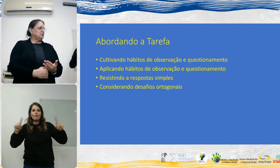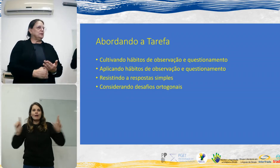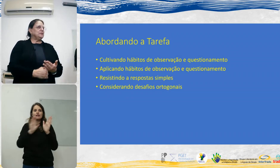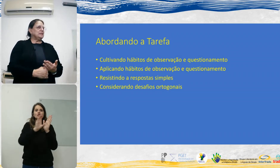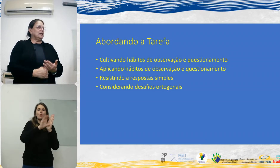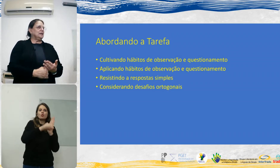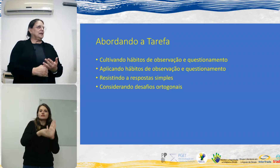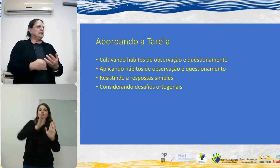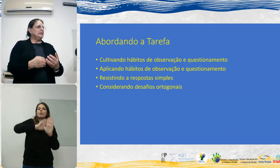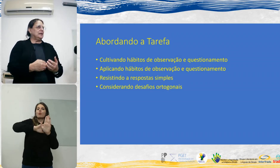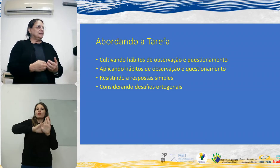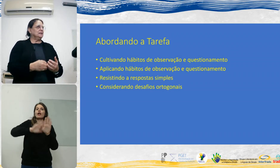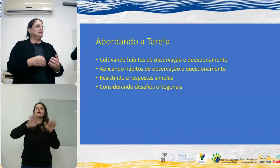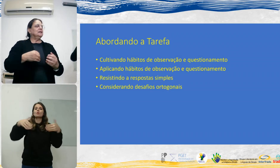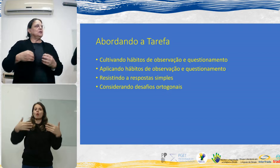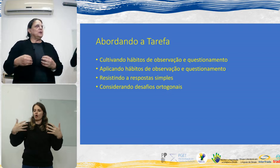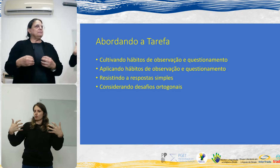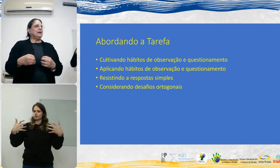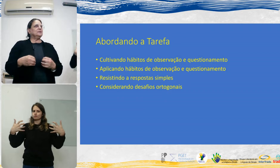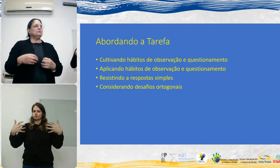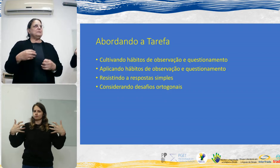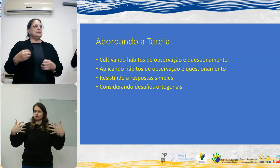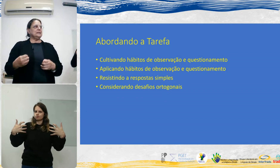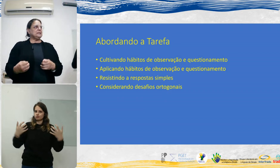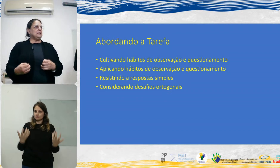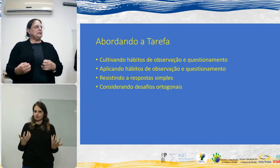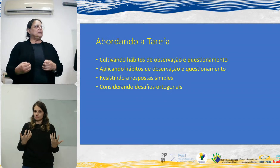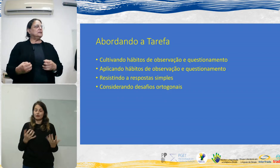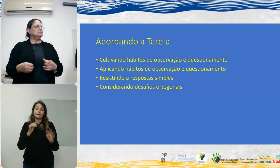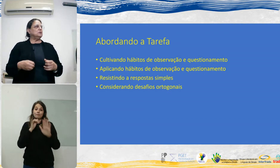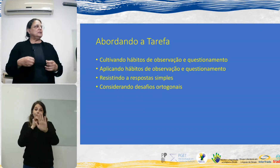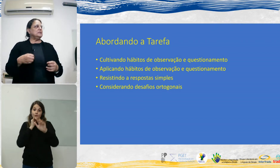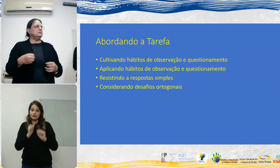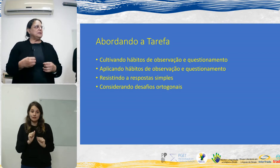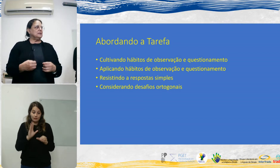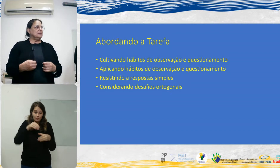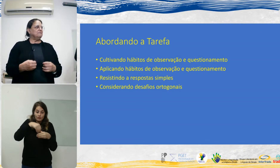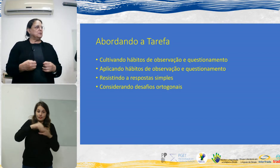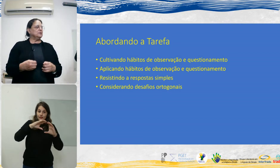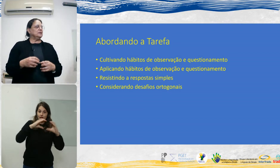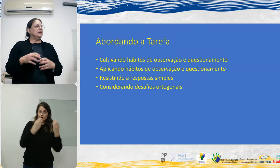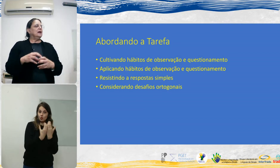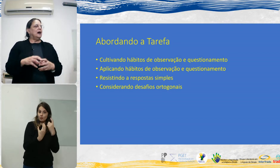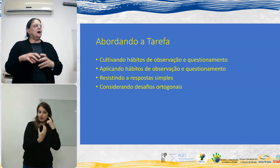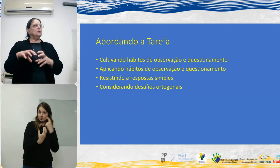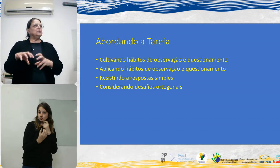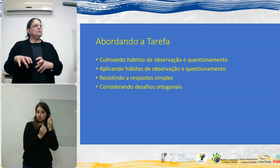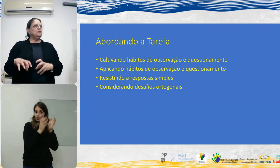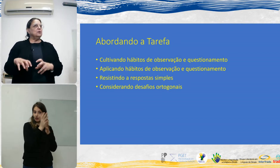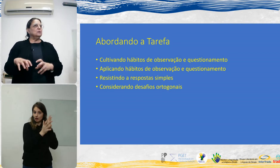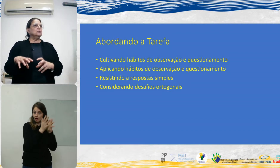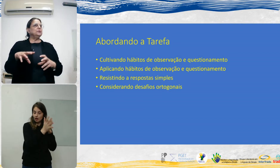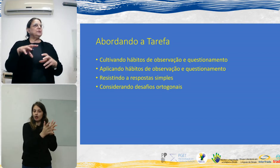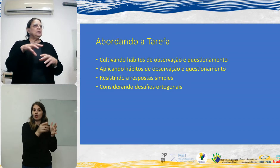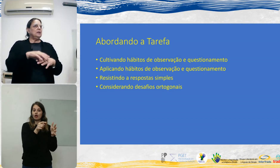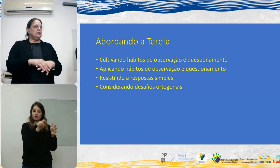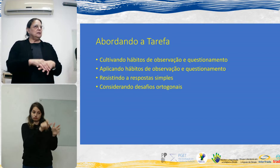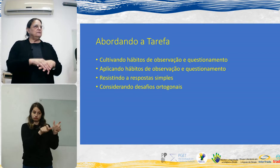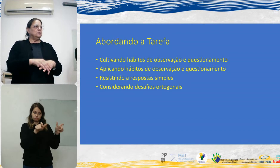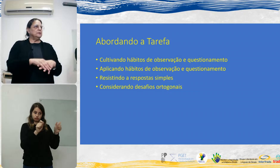that are grounding that? And again, going back to being in a signing community, being a deaf person, how do